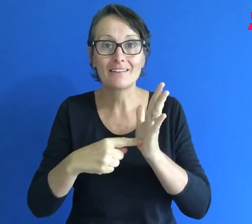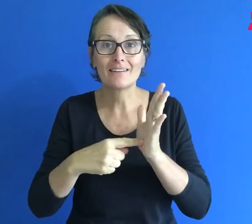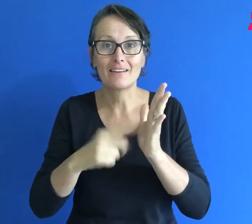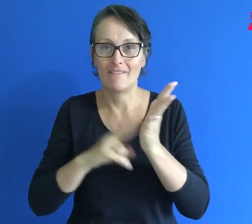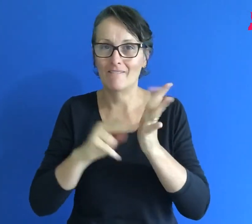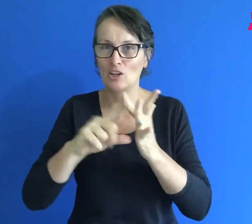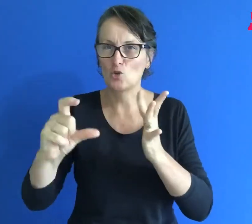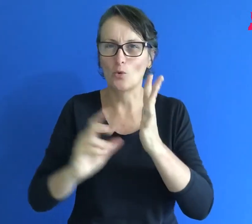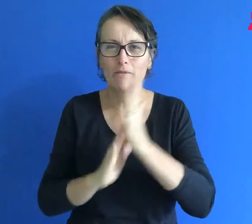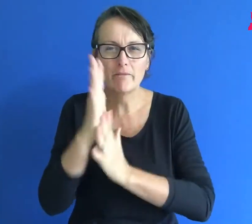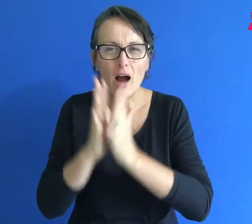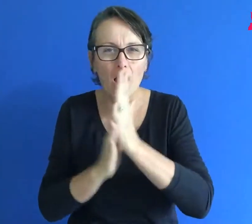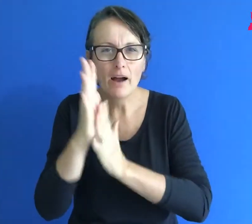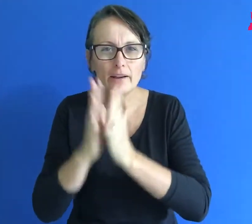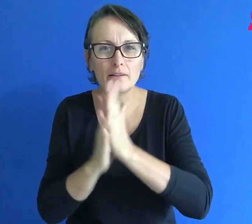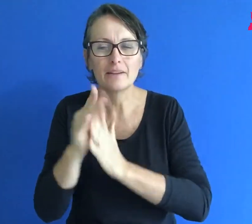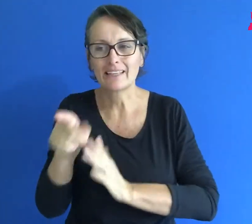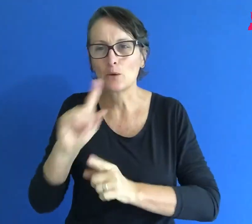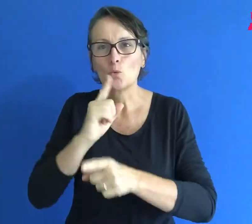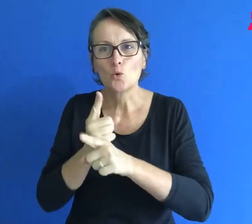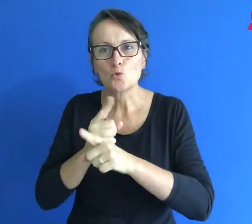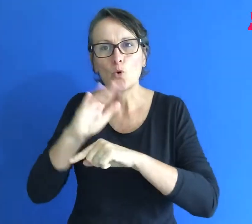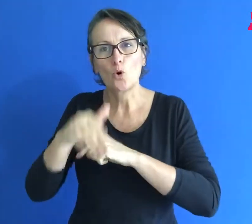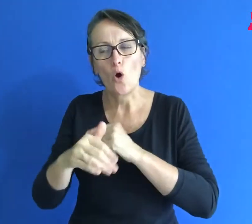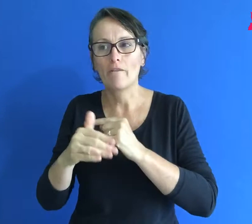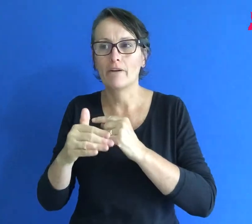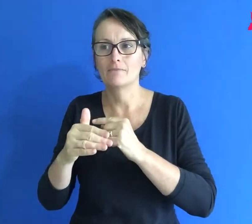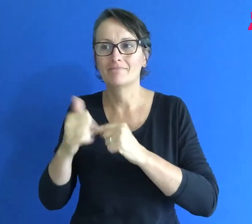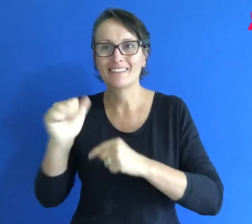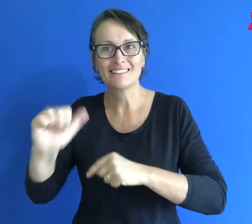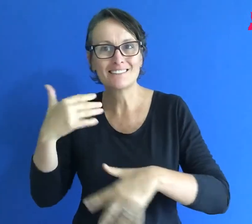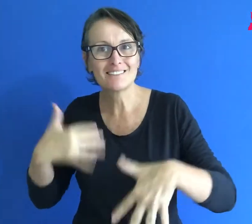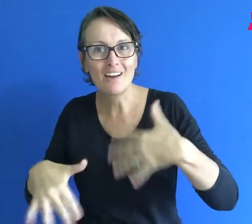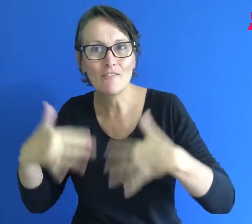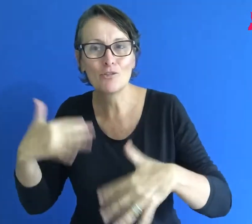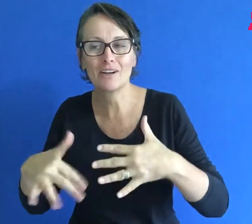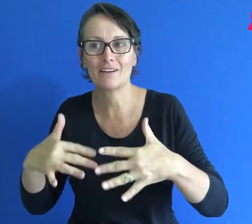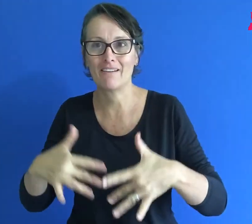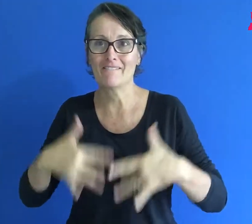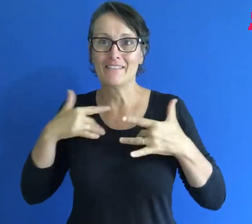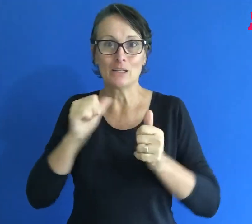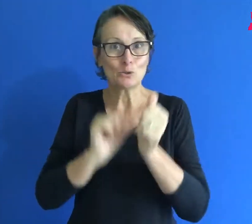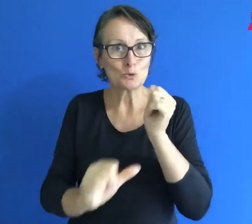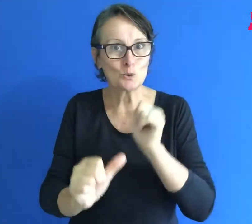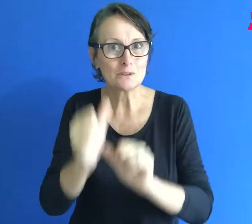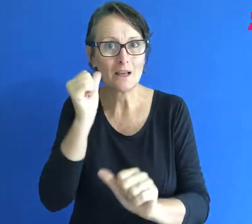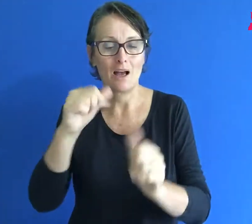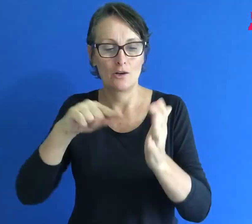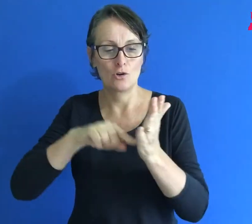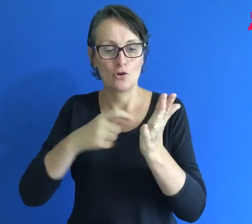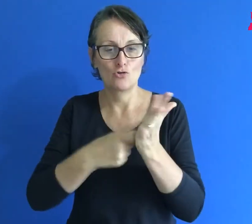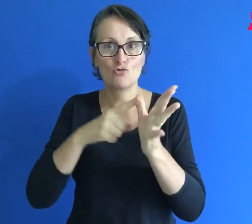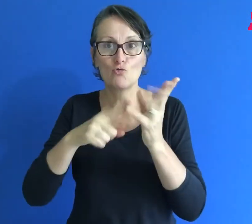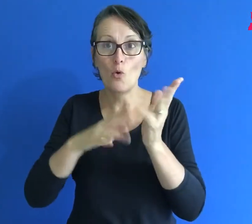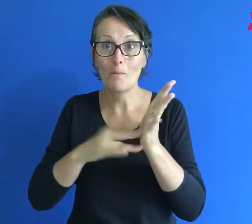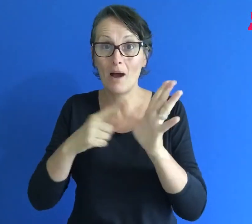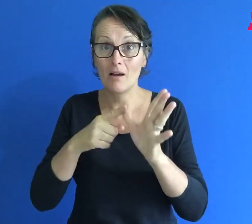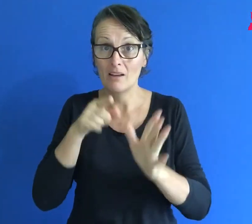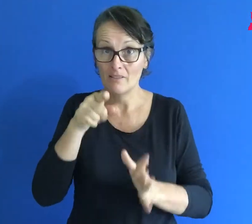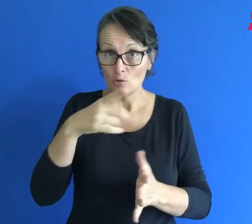references suicide and trauma. If you or someone you know needs support, contact Lifeline on 13 11 14, the Suicide